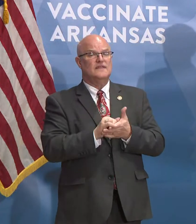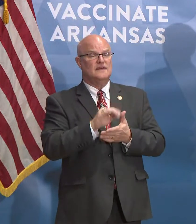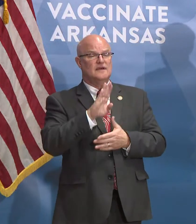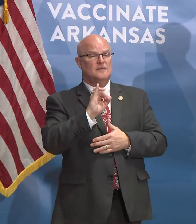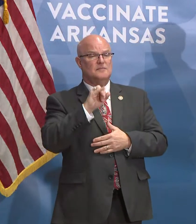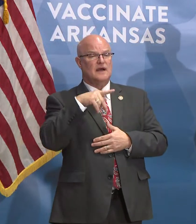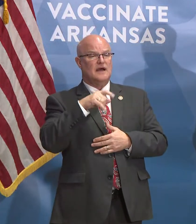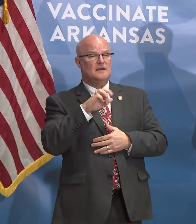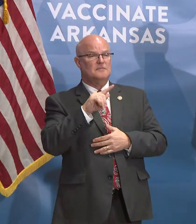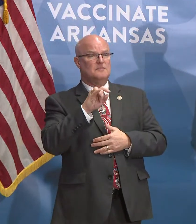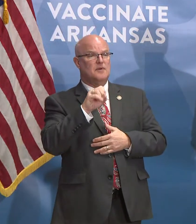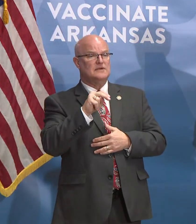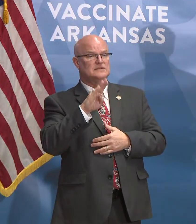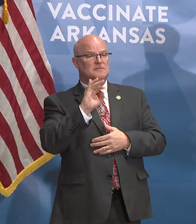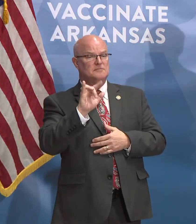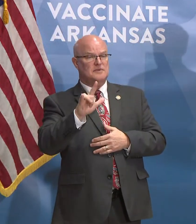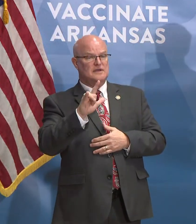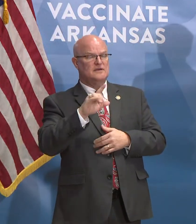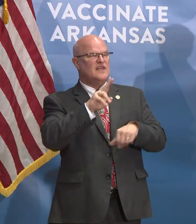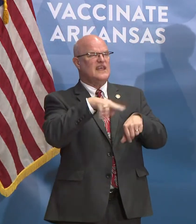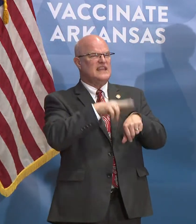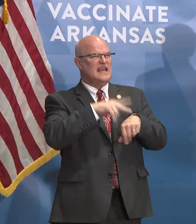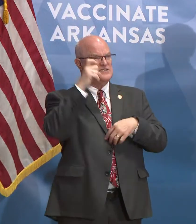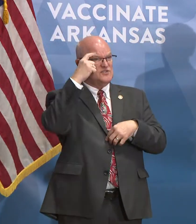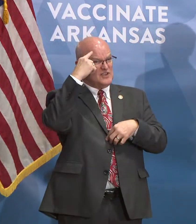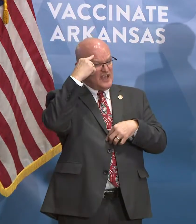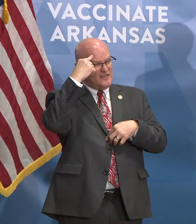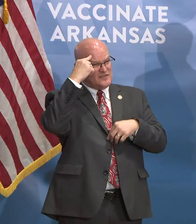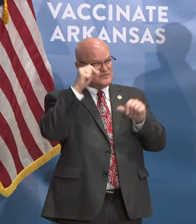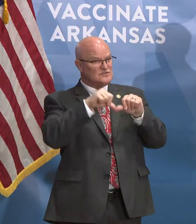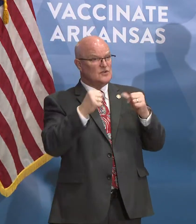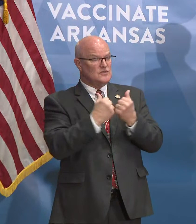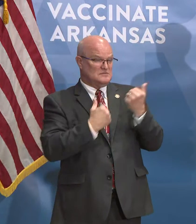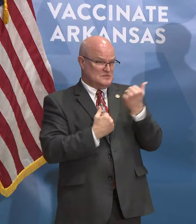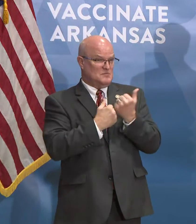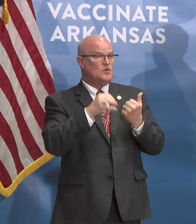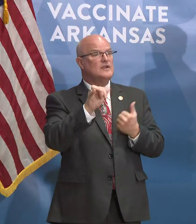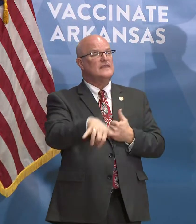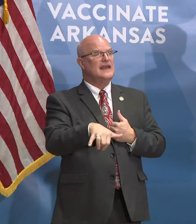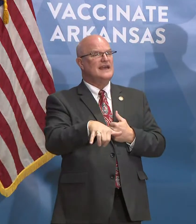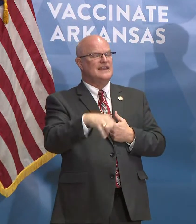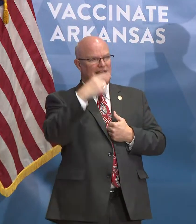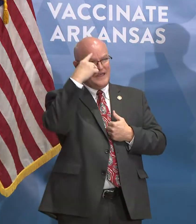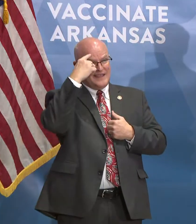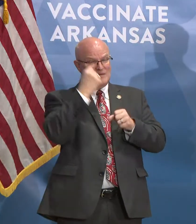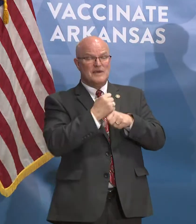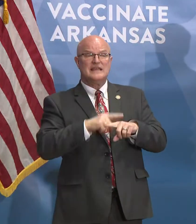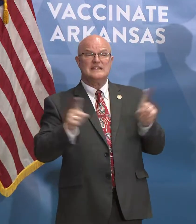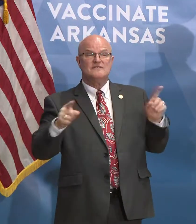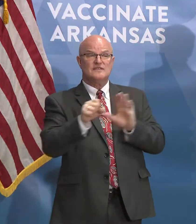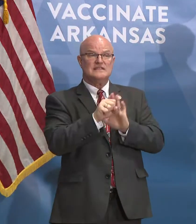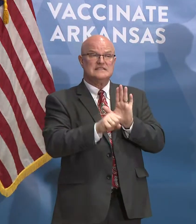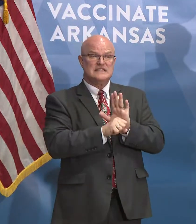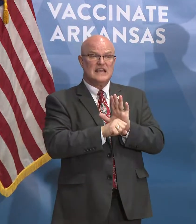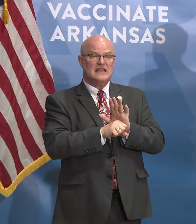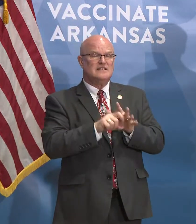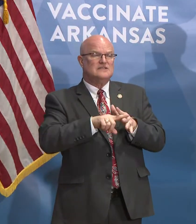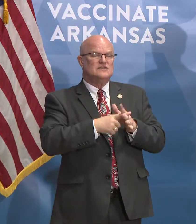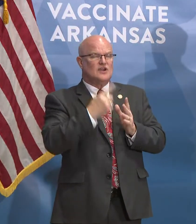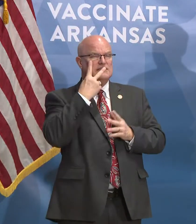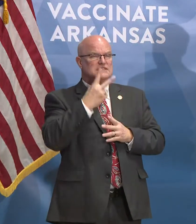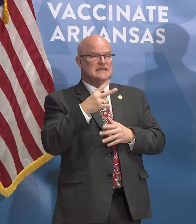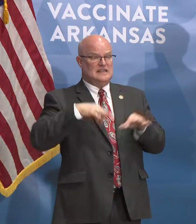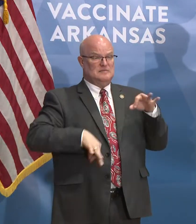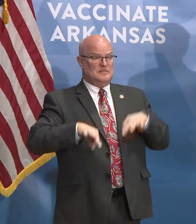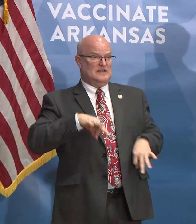bipartisan bill. Our National Governors Association, which I chair, supported that. I think it'll make a difference for our state. We're starting to see the benefits